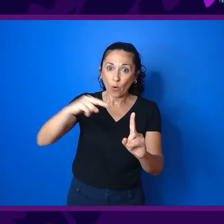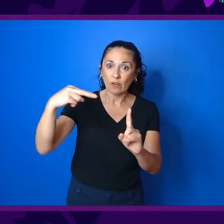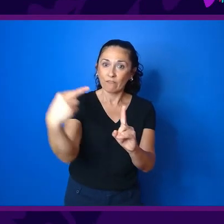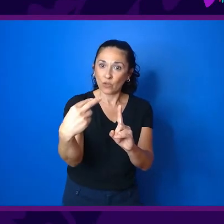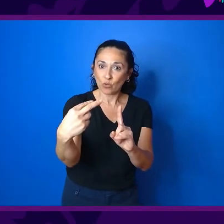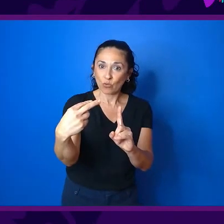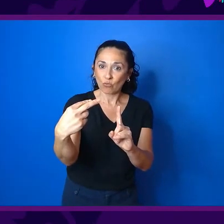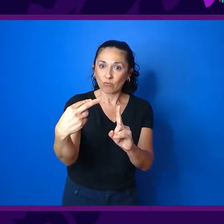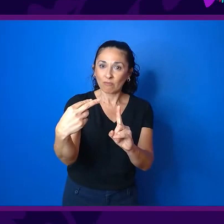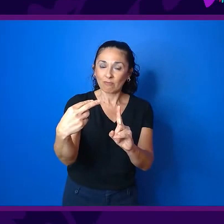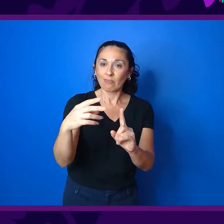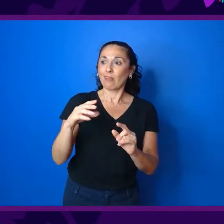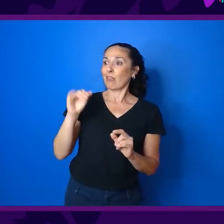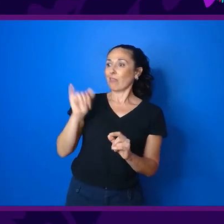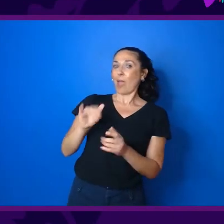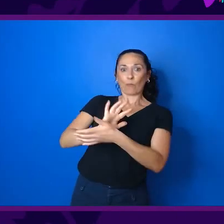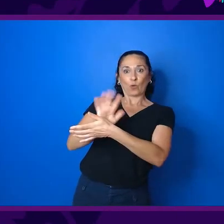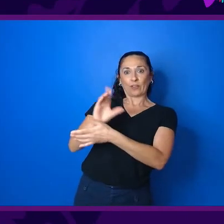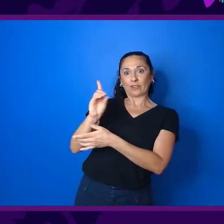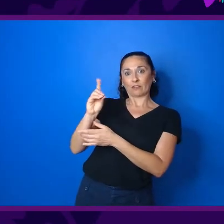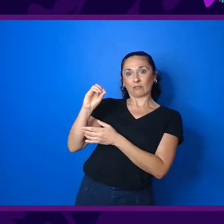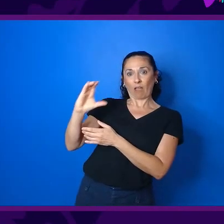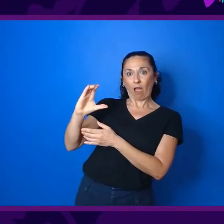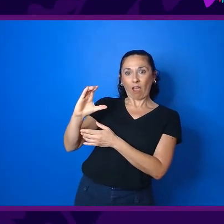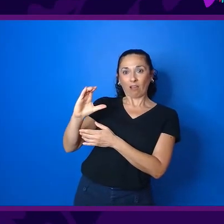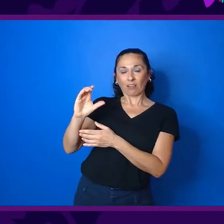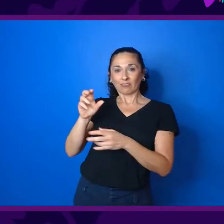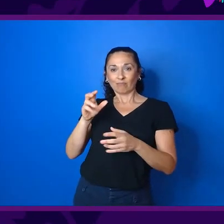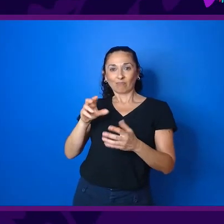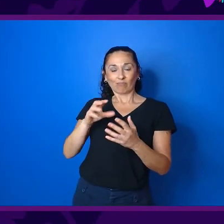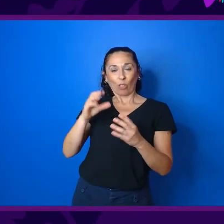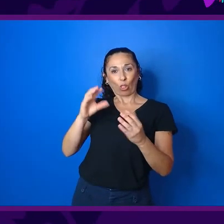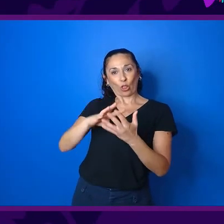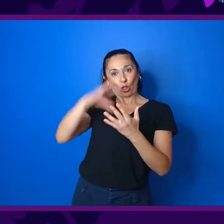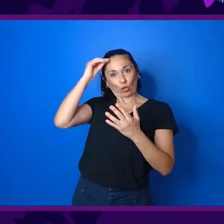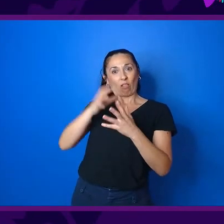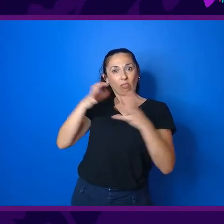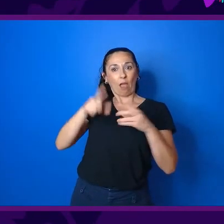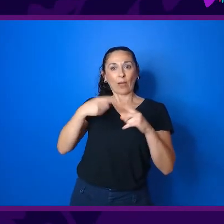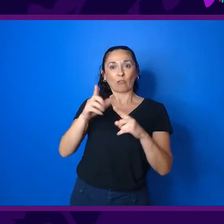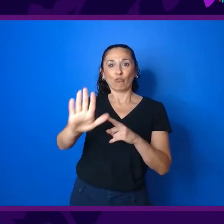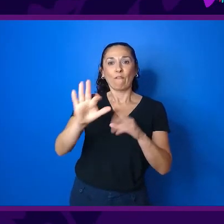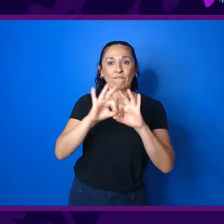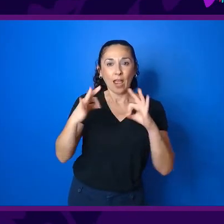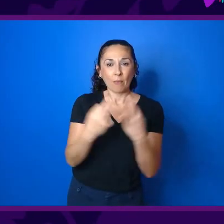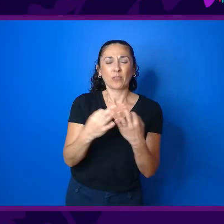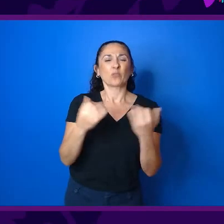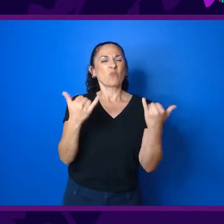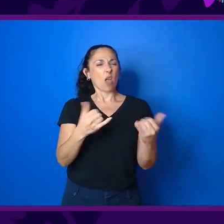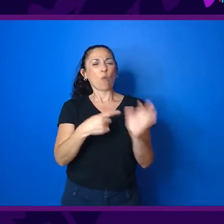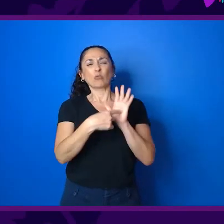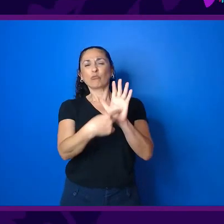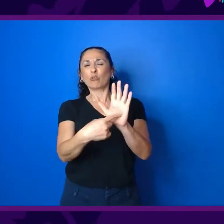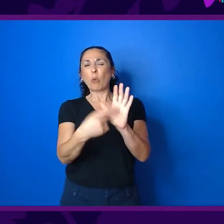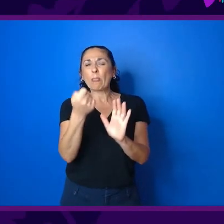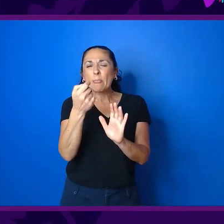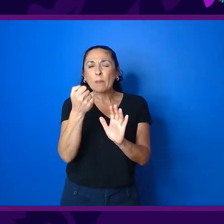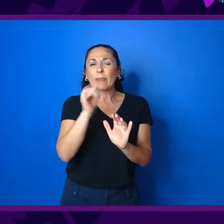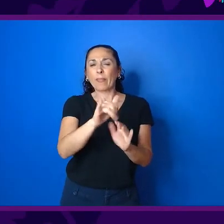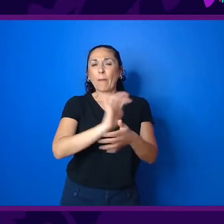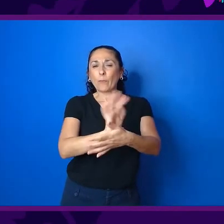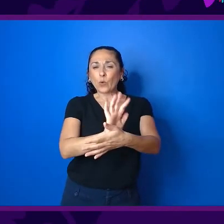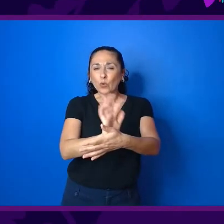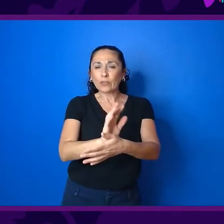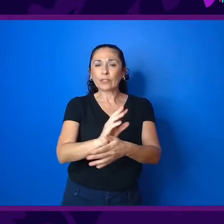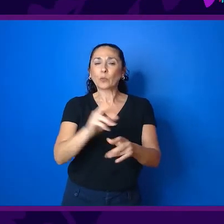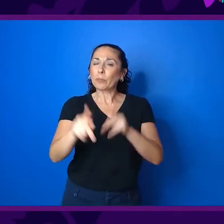family. So I would like to introduce a clip from the Dolores documentary so that people can see a little bit more about what the documentary